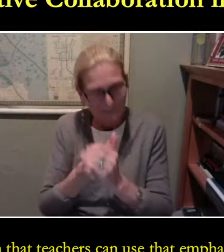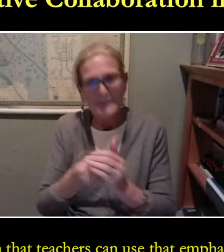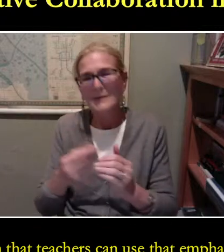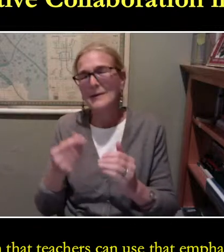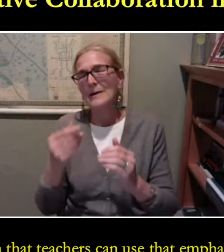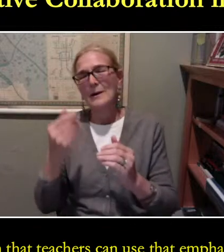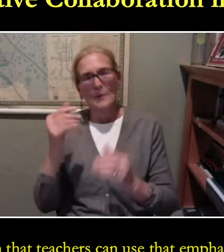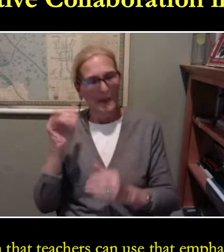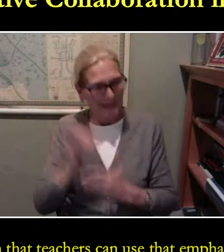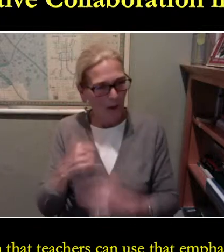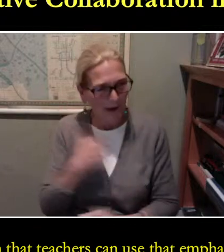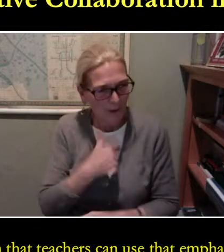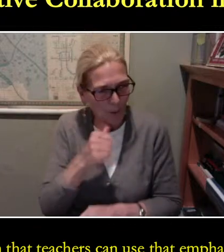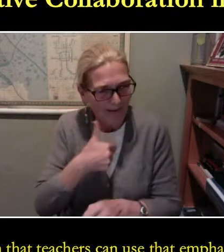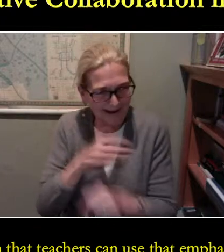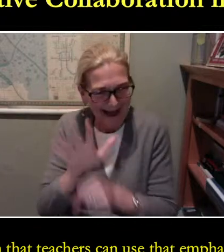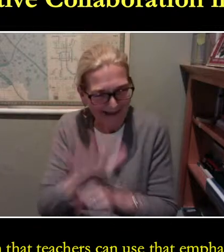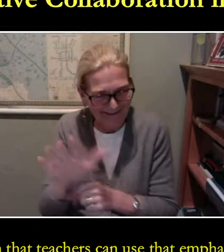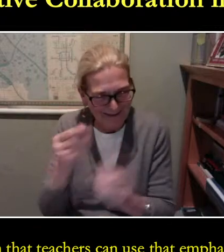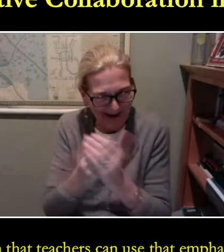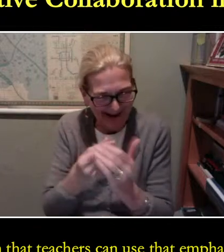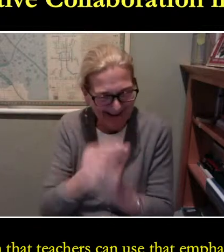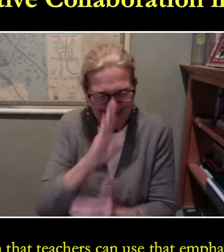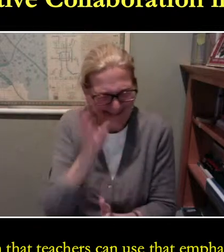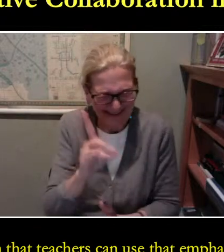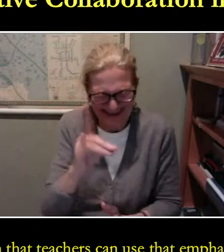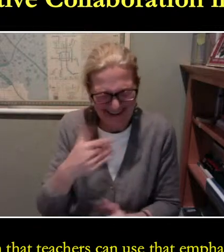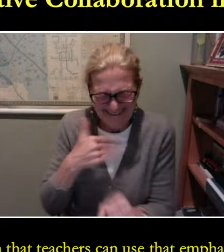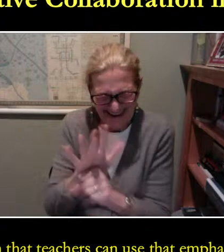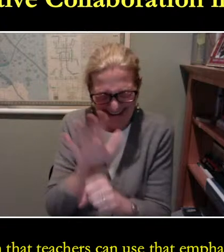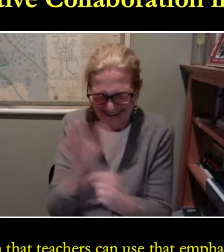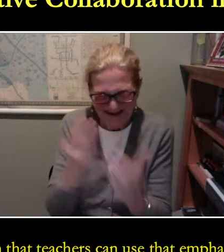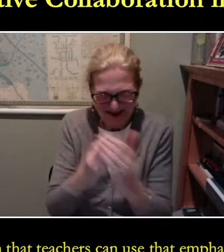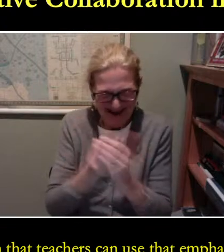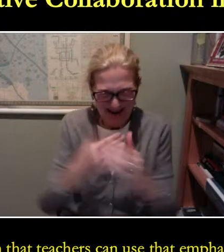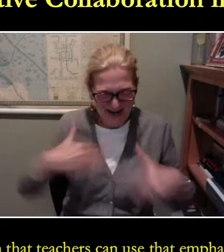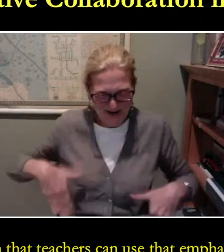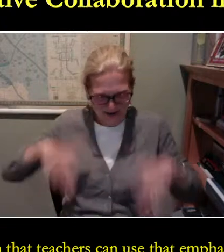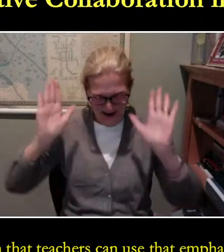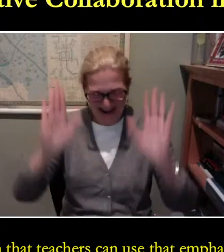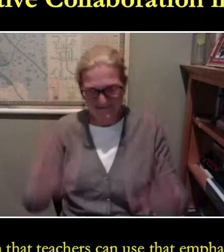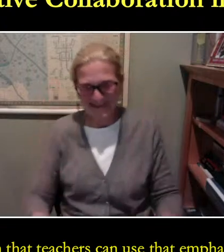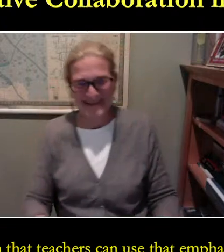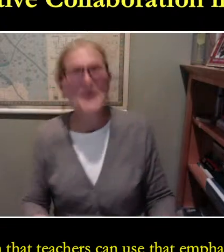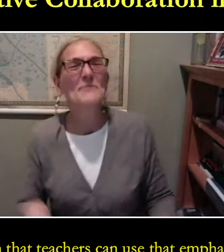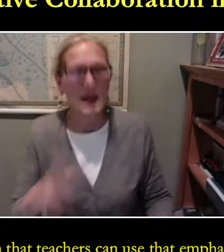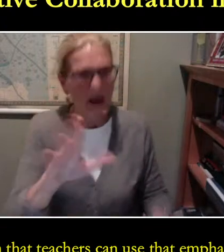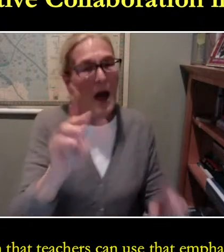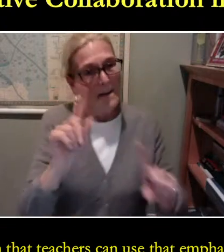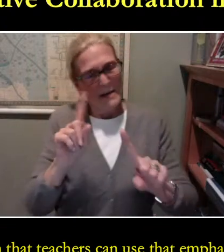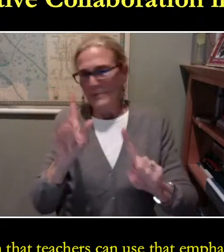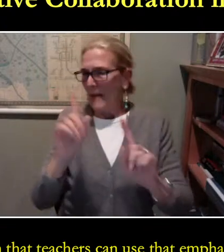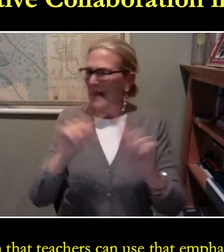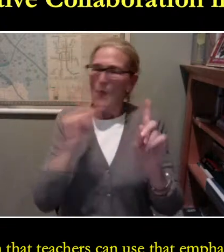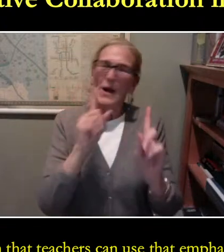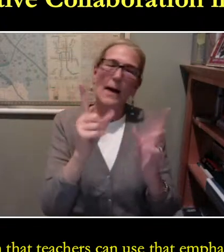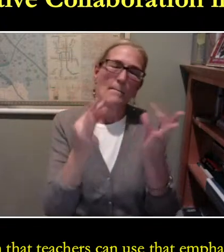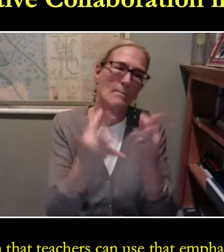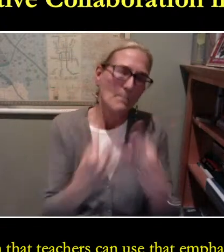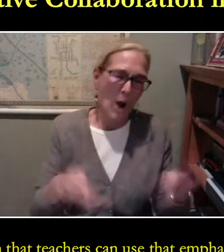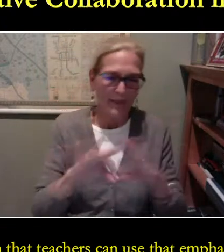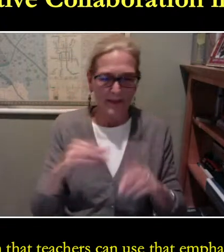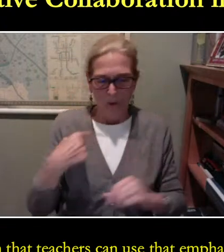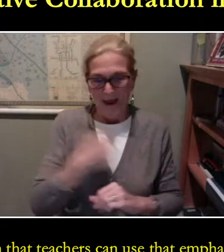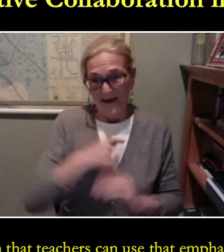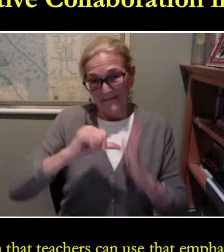to that. And I knew that they had an argument and I knew how they resolved the argument. And, of course, growing up, the argument was always about money because we never